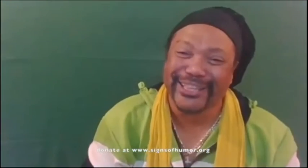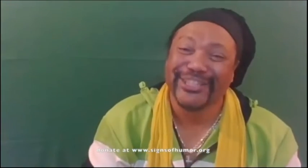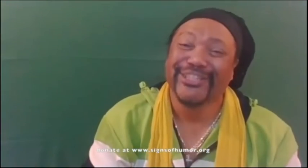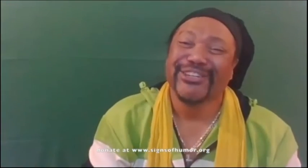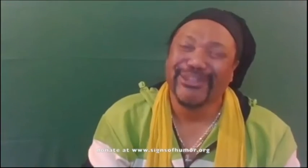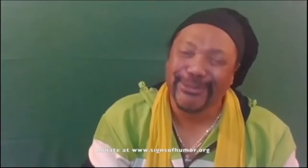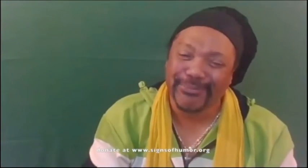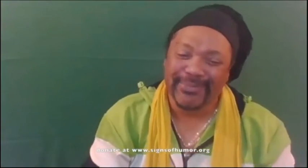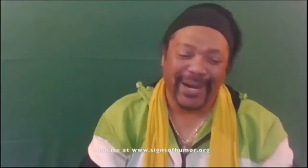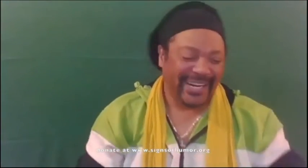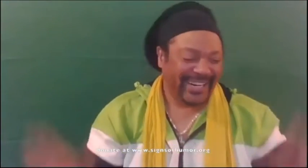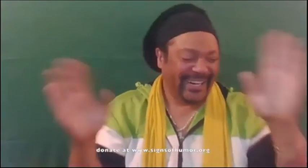to toe.